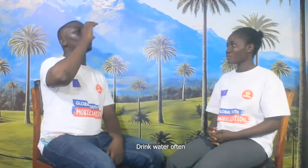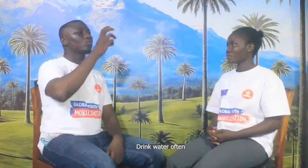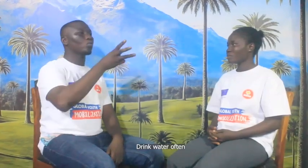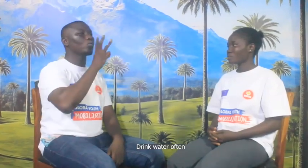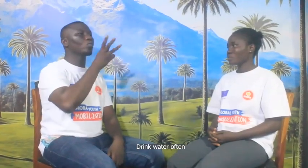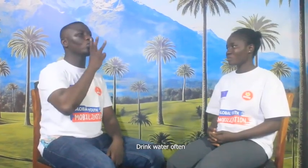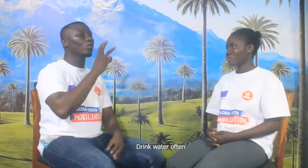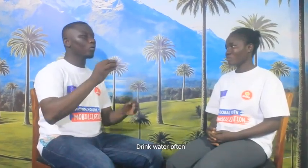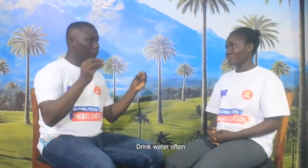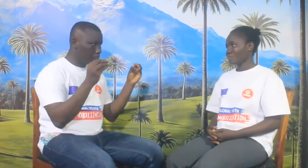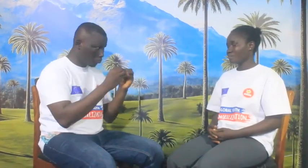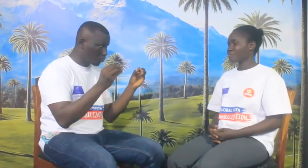Drink water often.